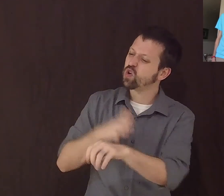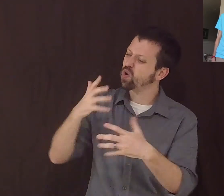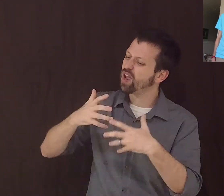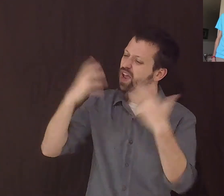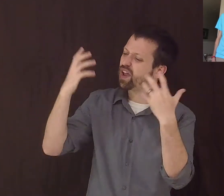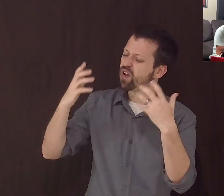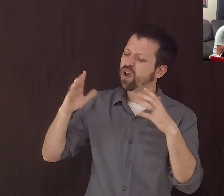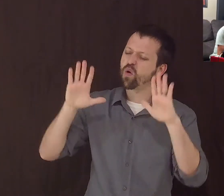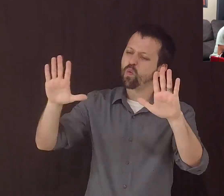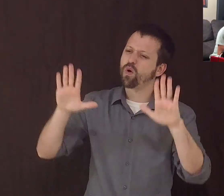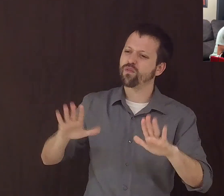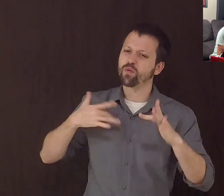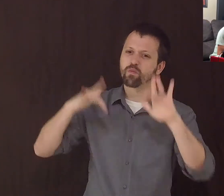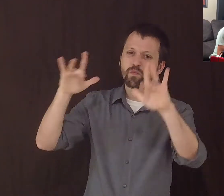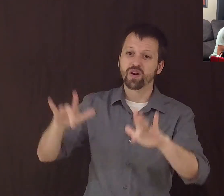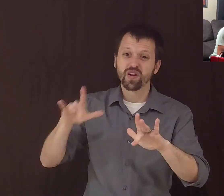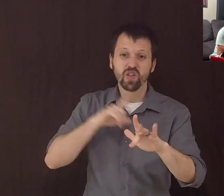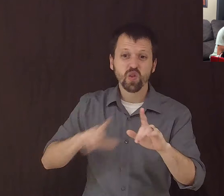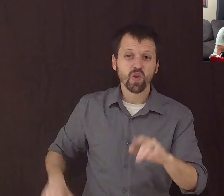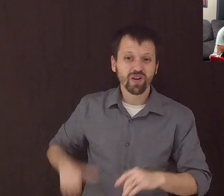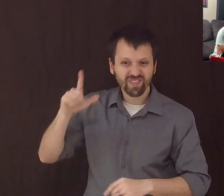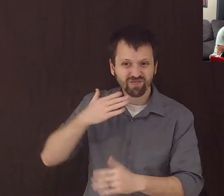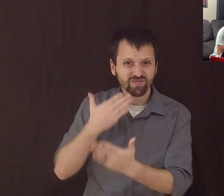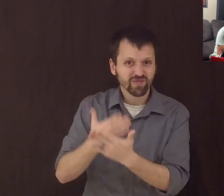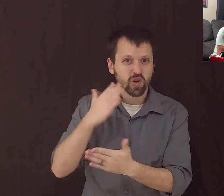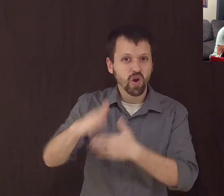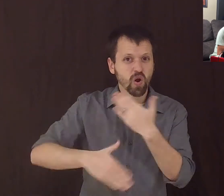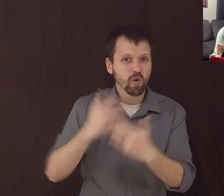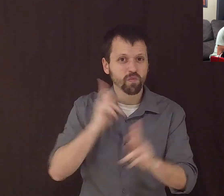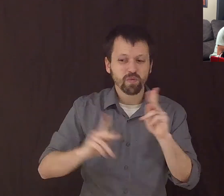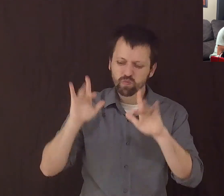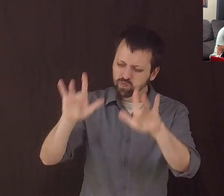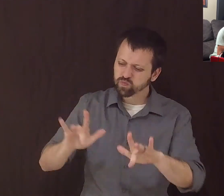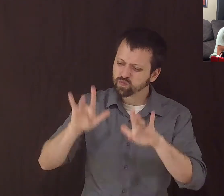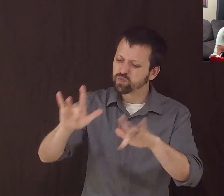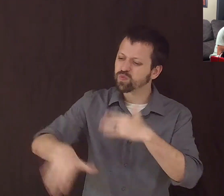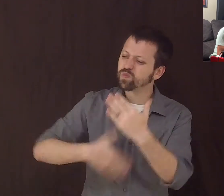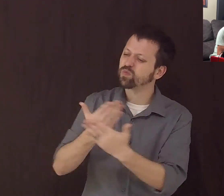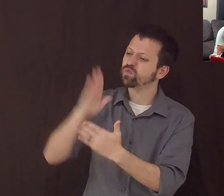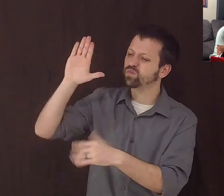in mercy. The Lord is good to all, and his compassion is over all his works.